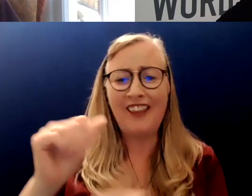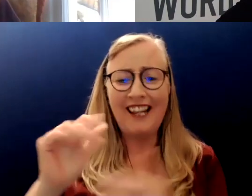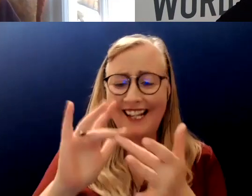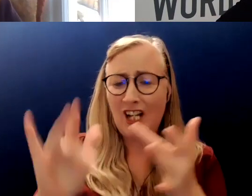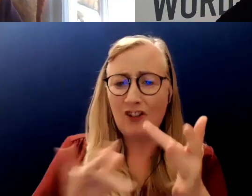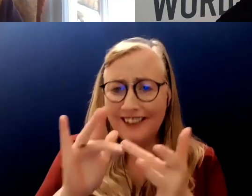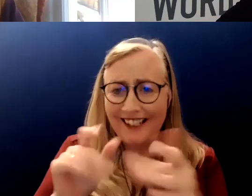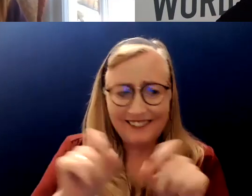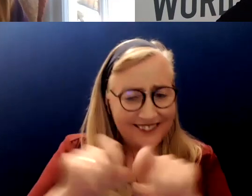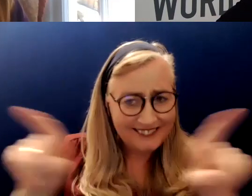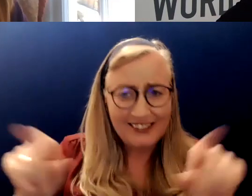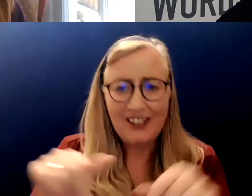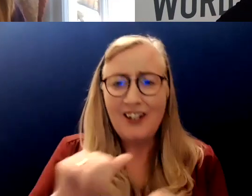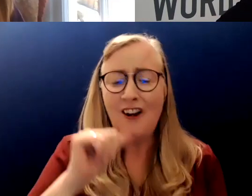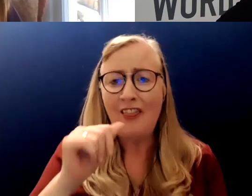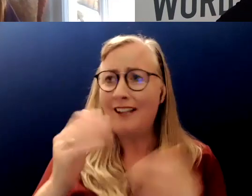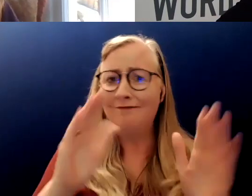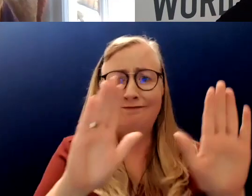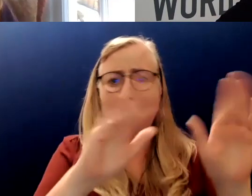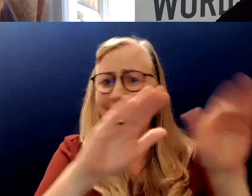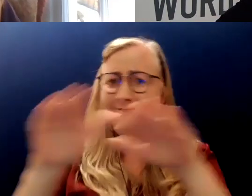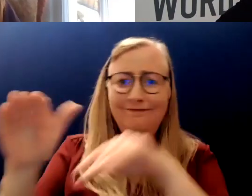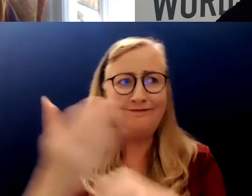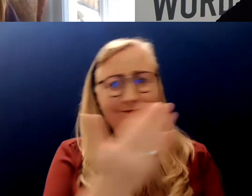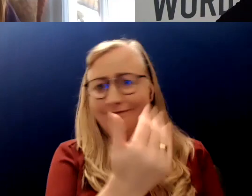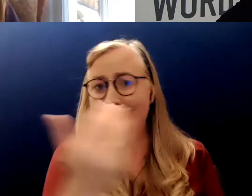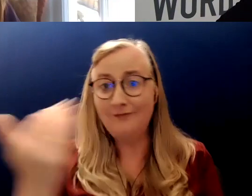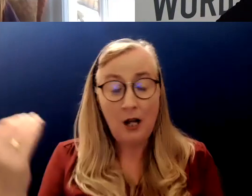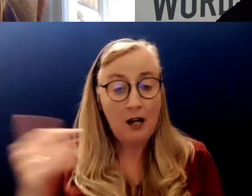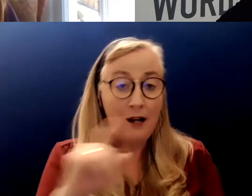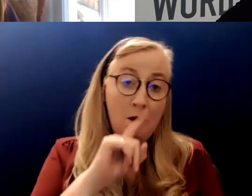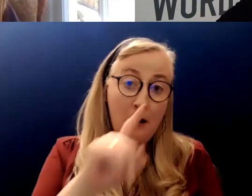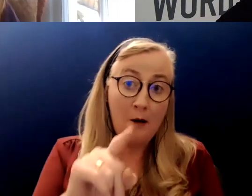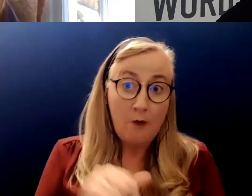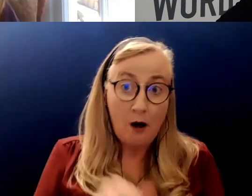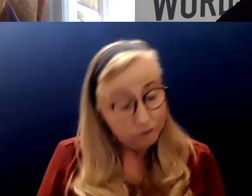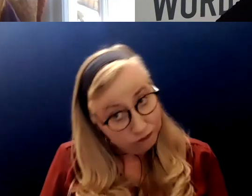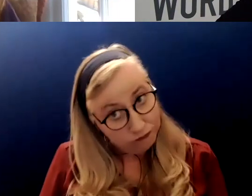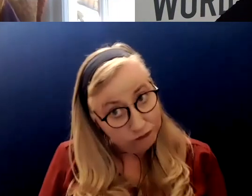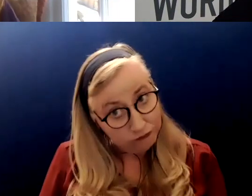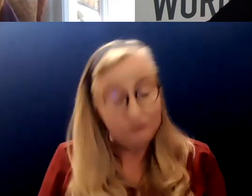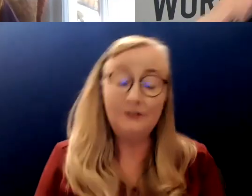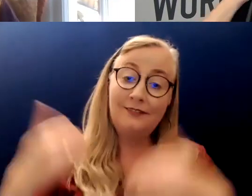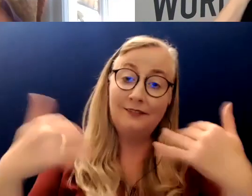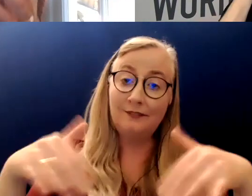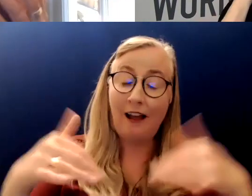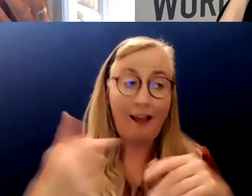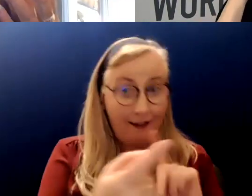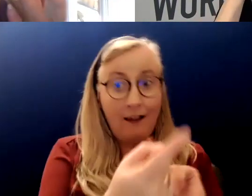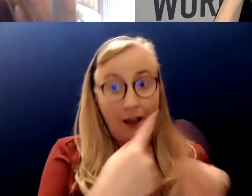to recruit or anything, but I got some amazing results. I heard